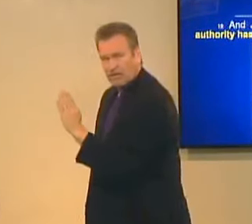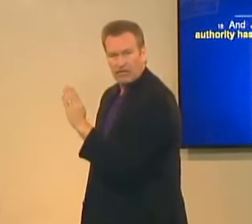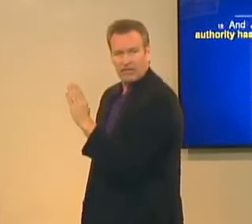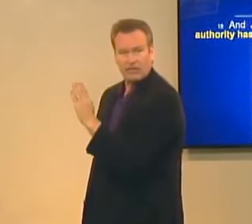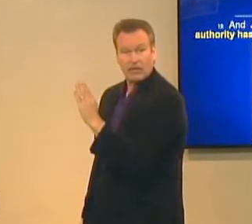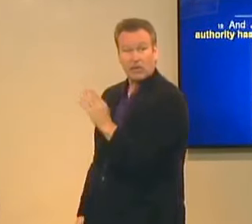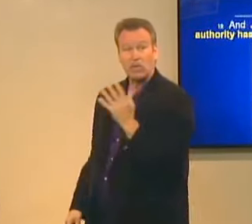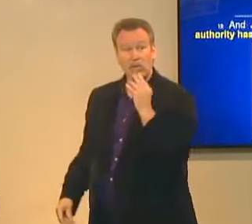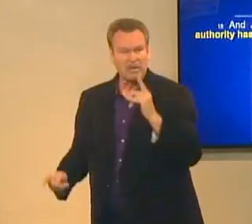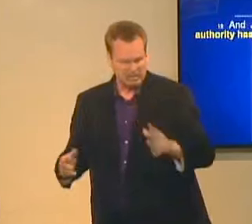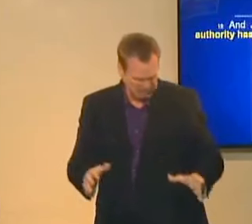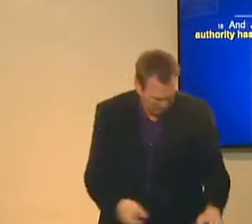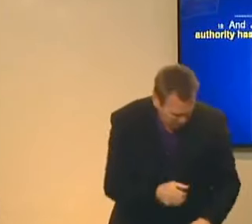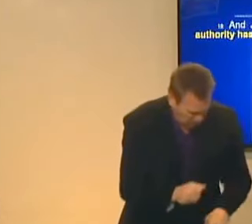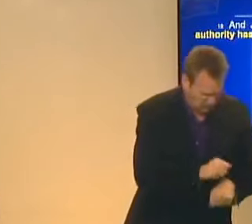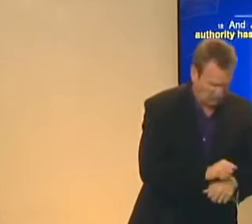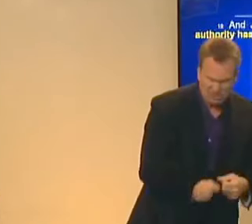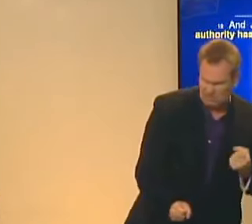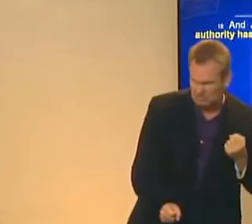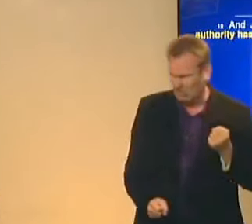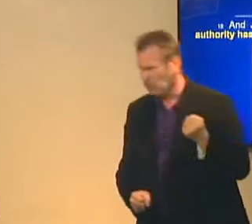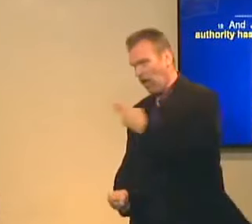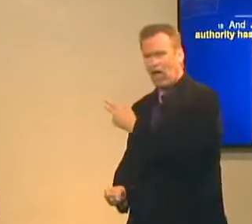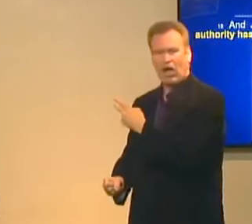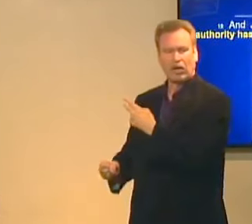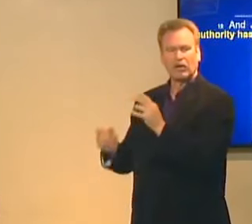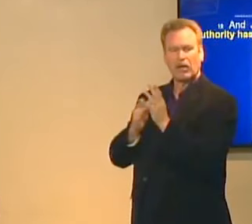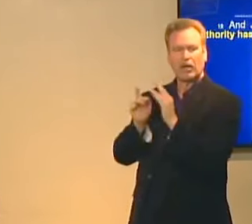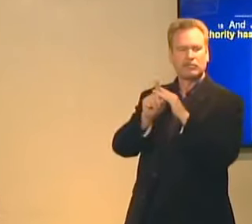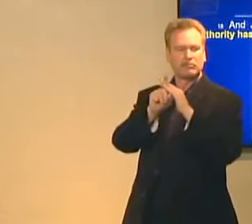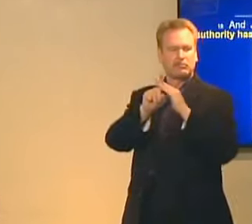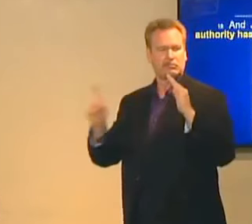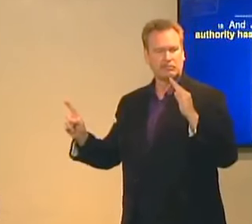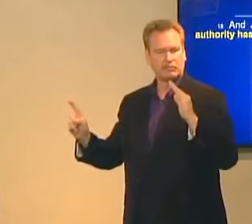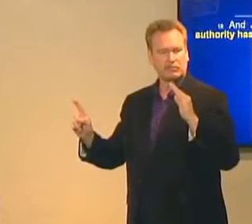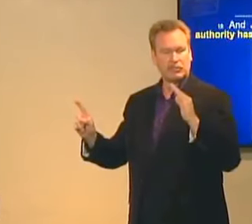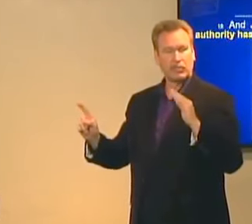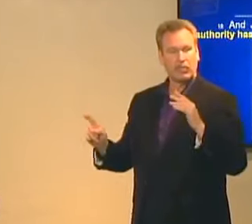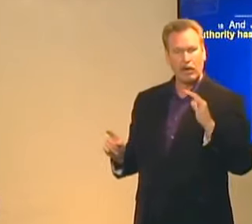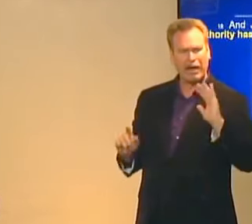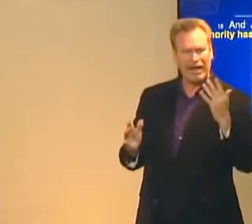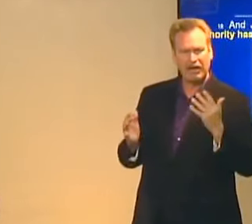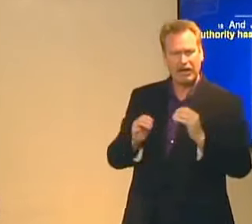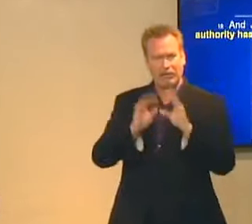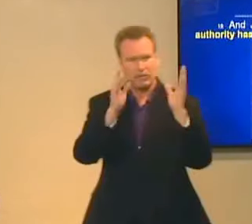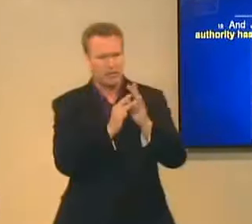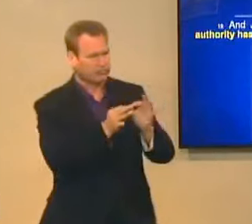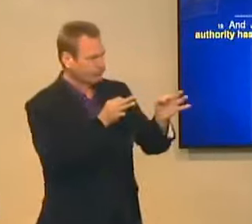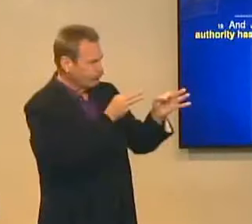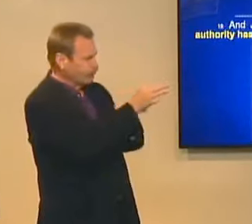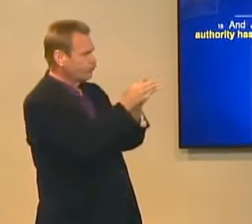He made himself to be equal with God. And that's why they wanted to kill him. They were actually in the process of picking up stones. To kill him. And Jesus escaped from them.